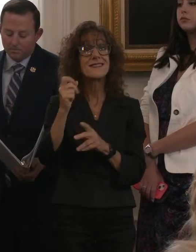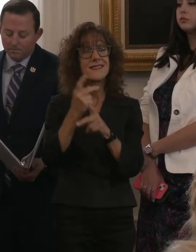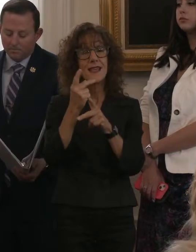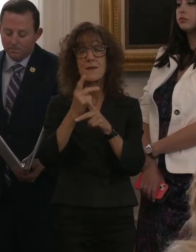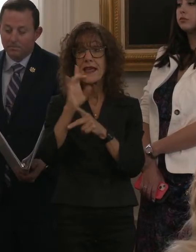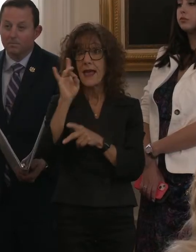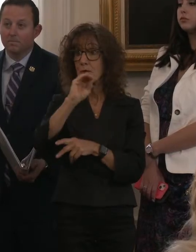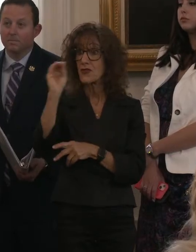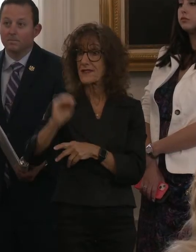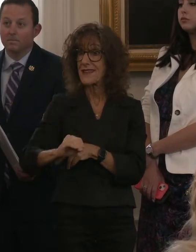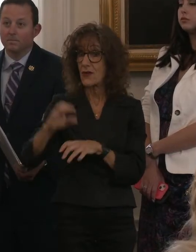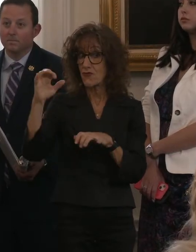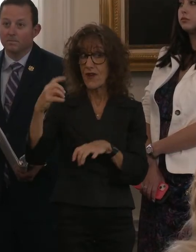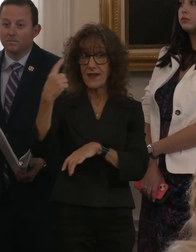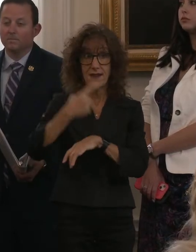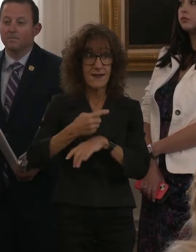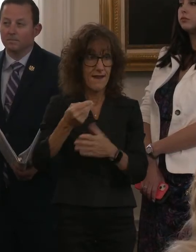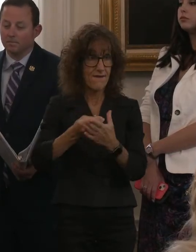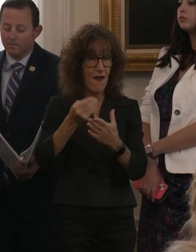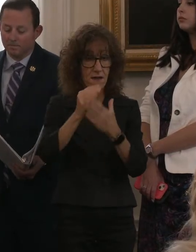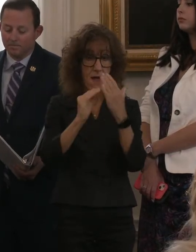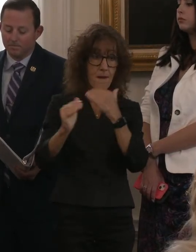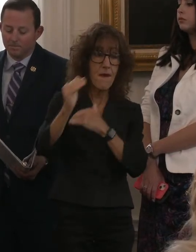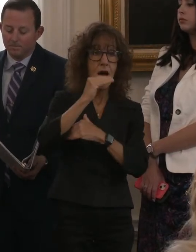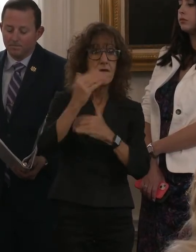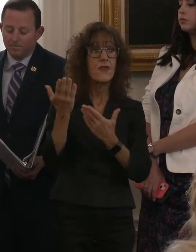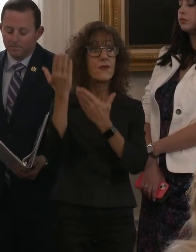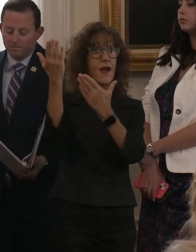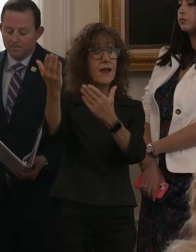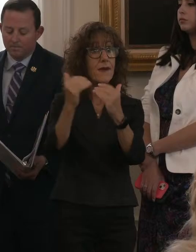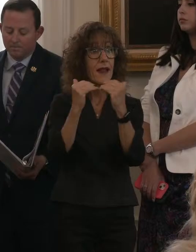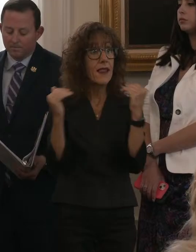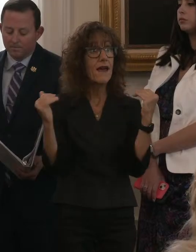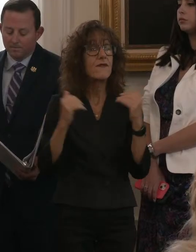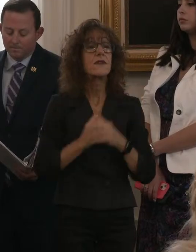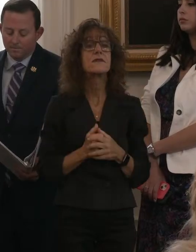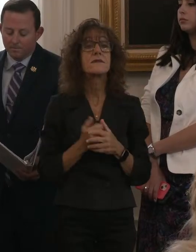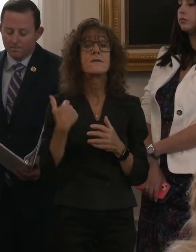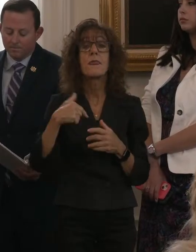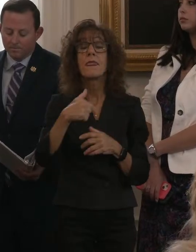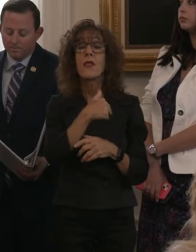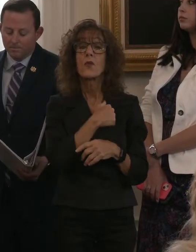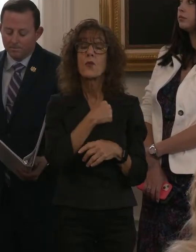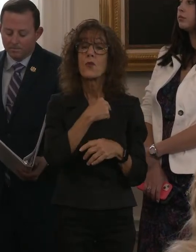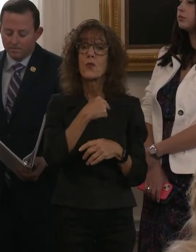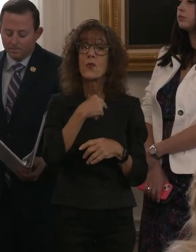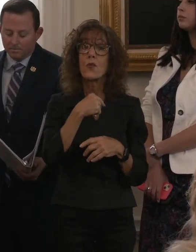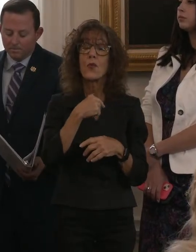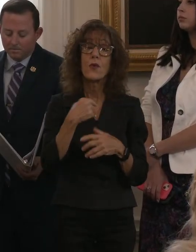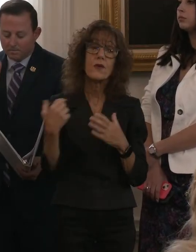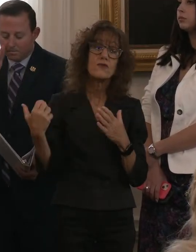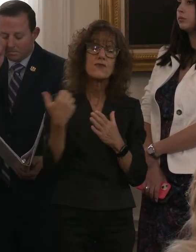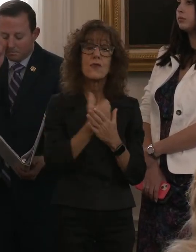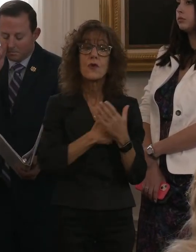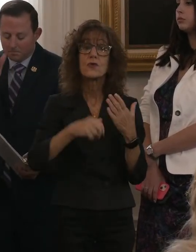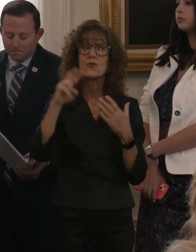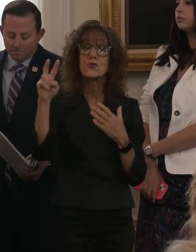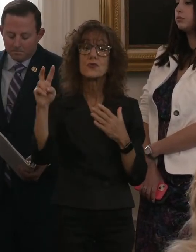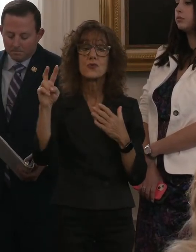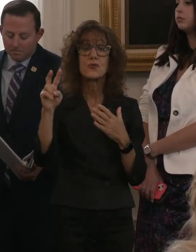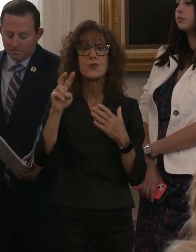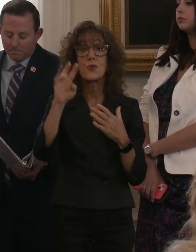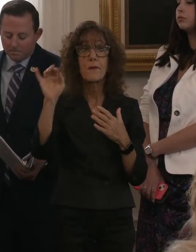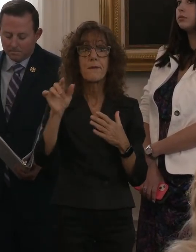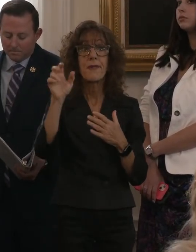day fund above the recommended levels. We made over $2 billion in targeted